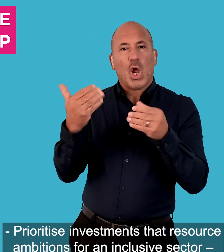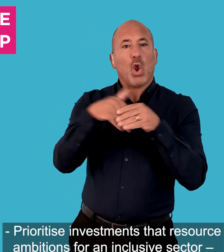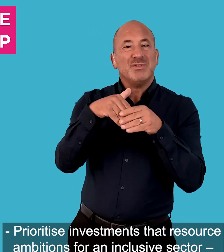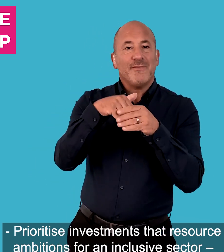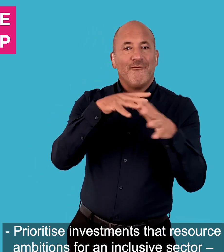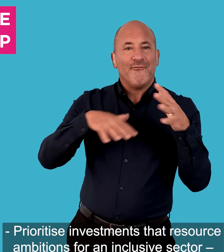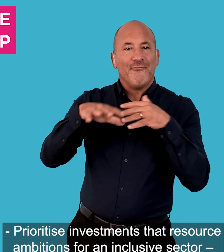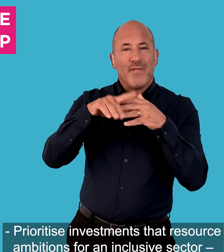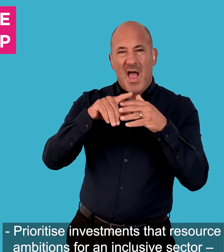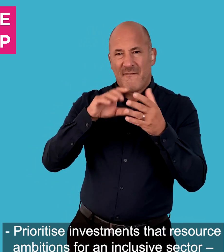inclusive sector.